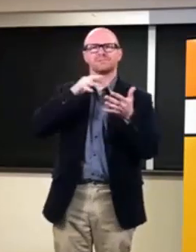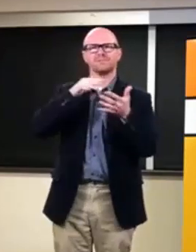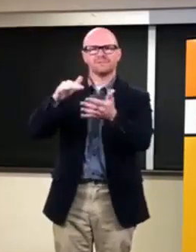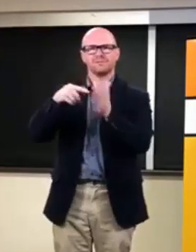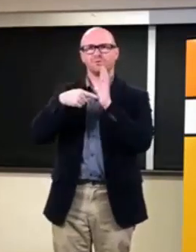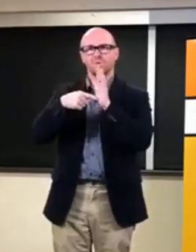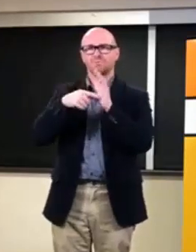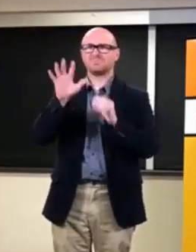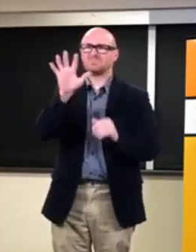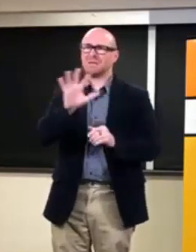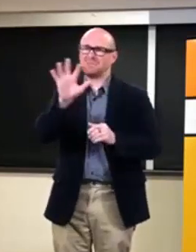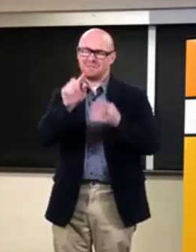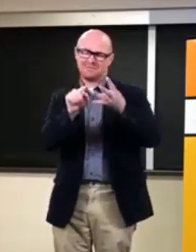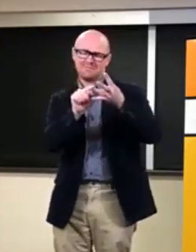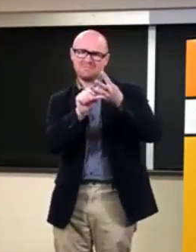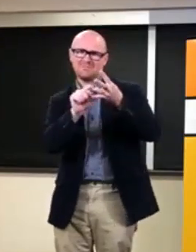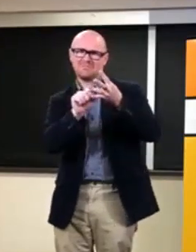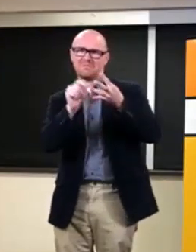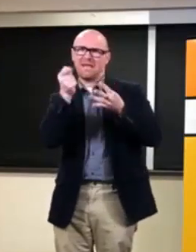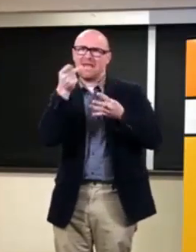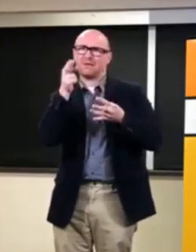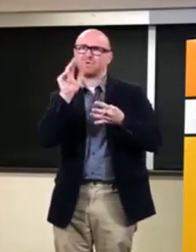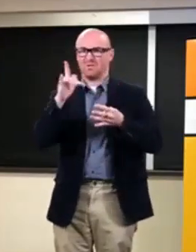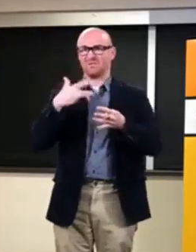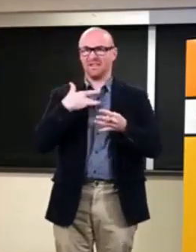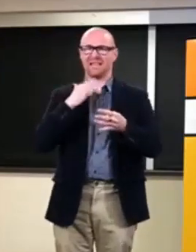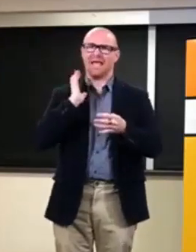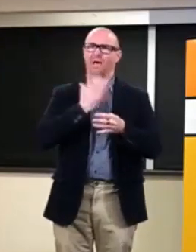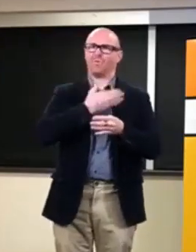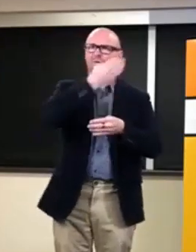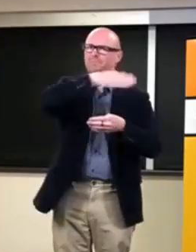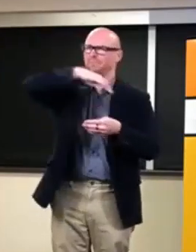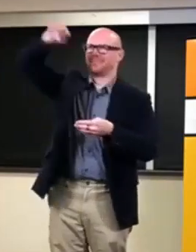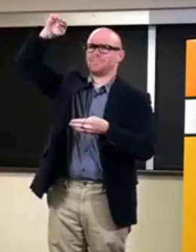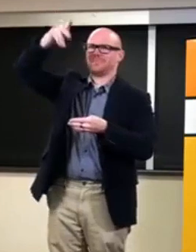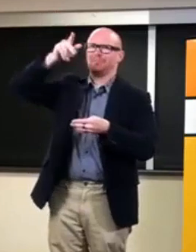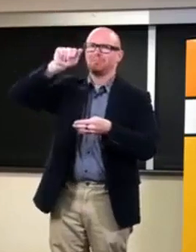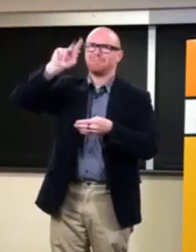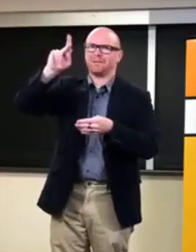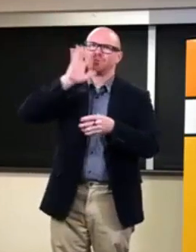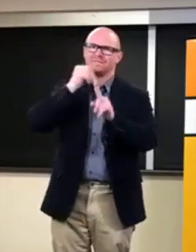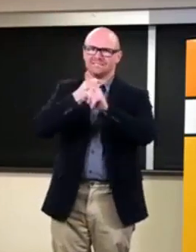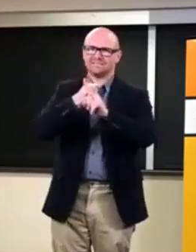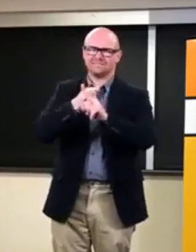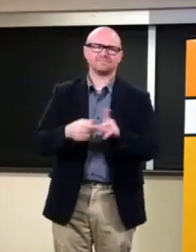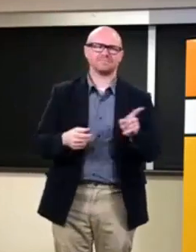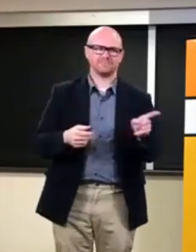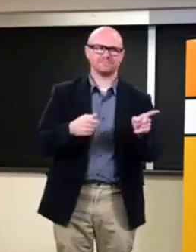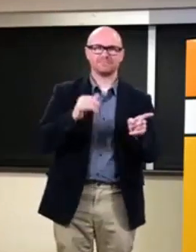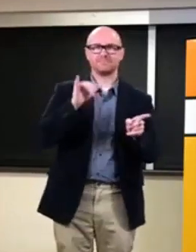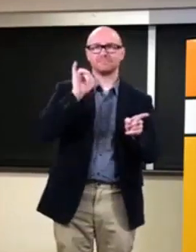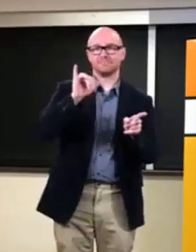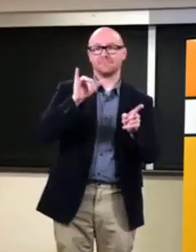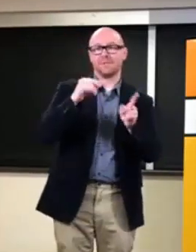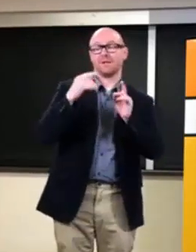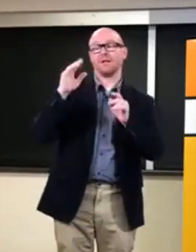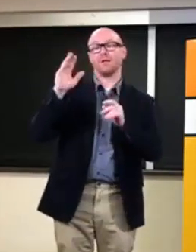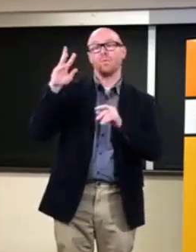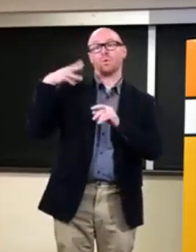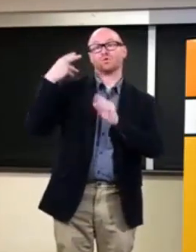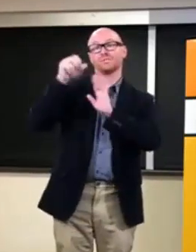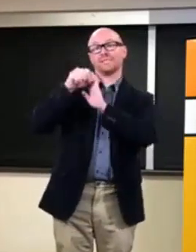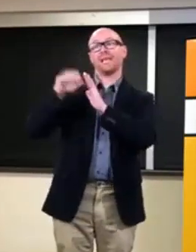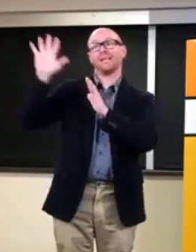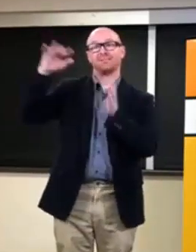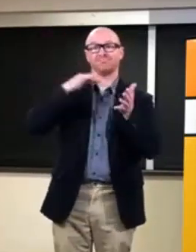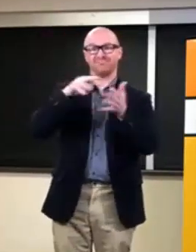hitting its peak in late April. Is that still our guess, or when is our projected peak? Yeah, so our projected peak by the models that are out there